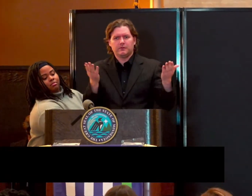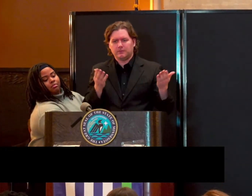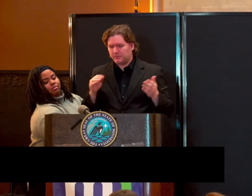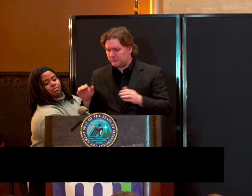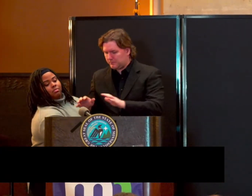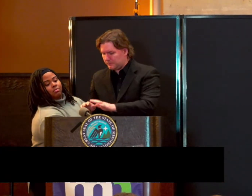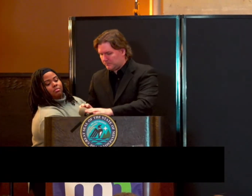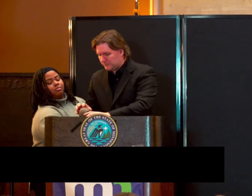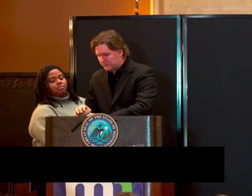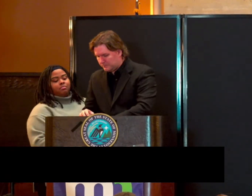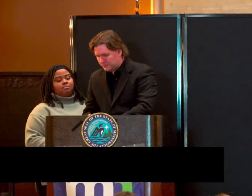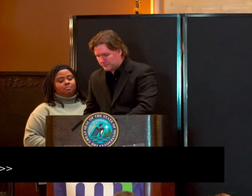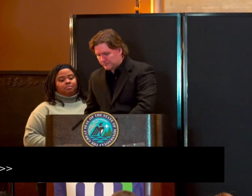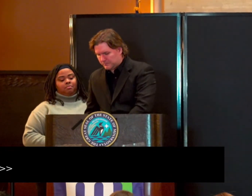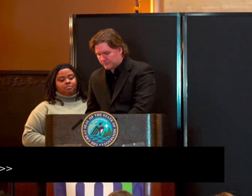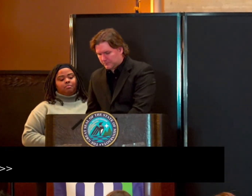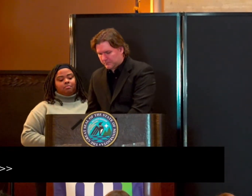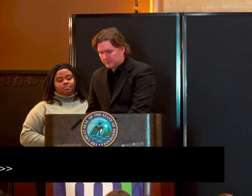Hello, everyone.